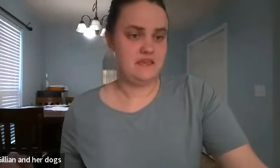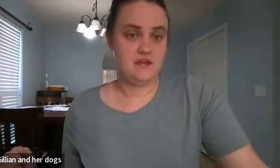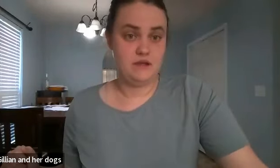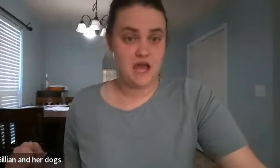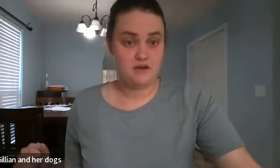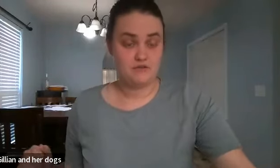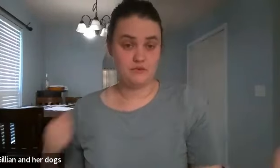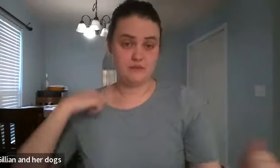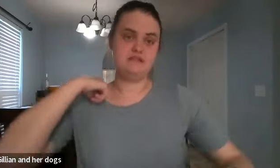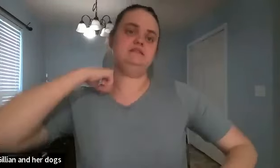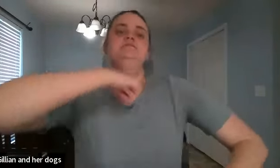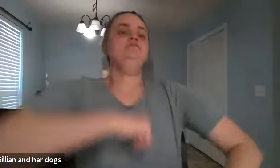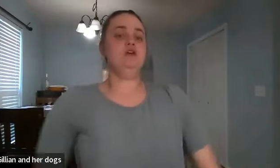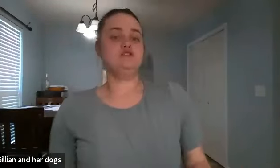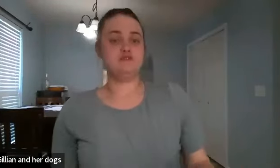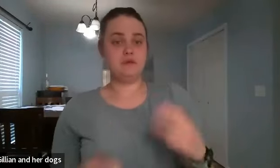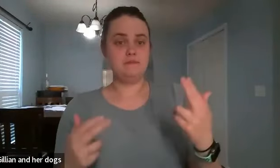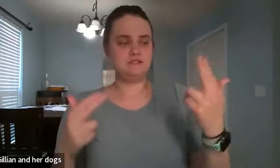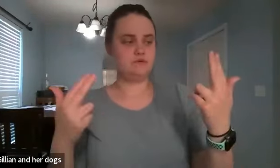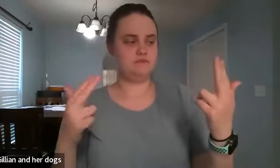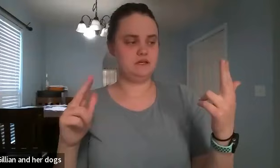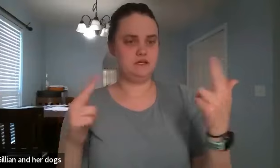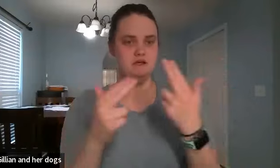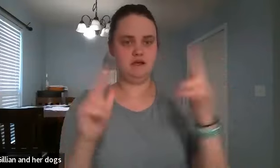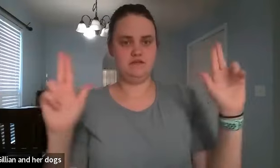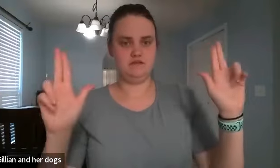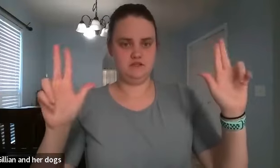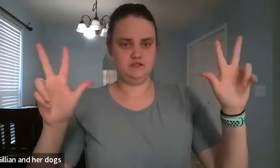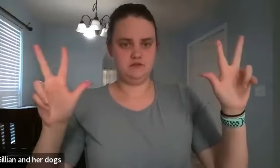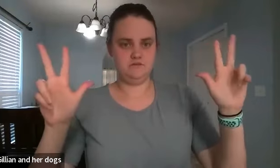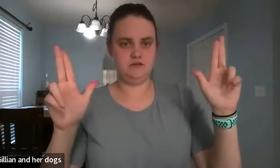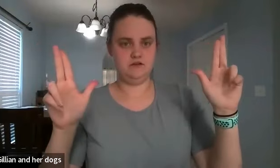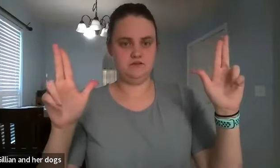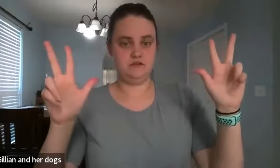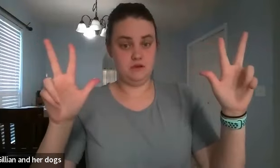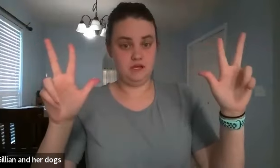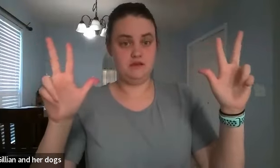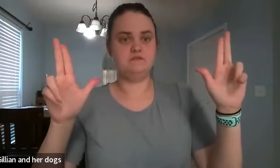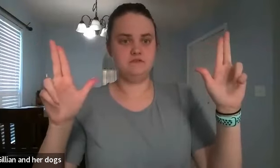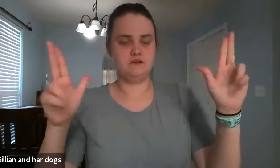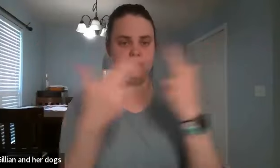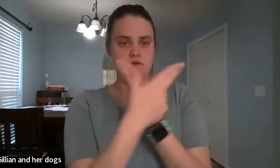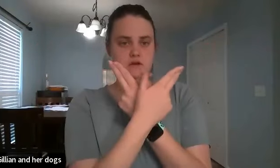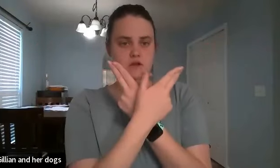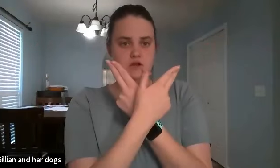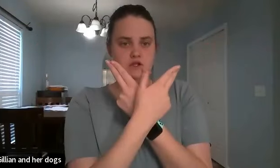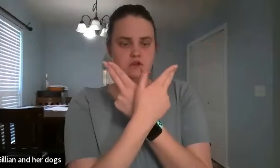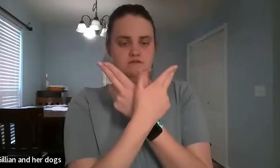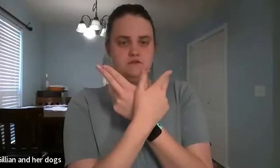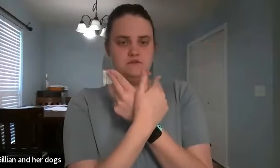Then we have rabbit. So rabbit's going to be, again, the 2 fingers together. You're going to have your